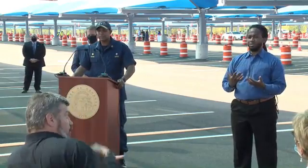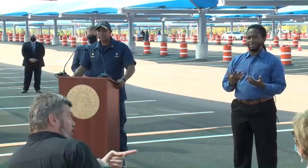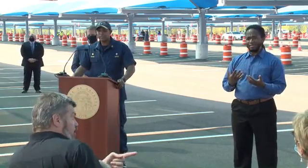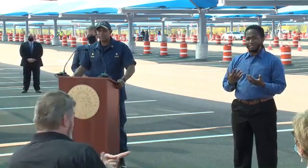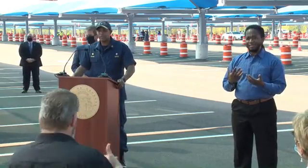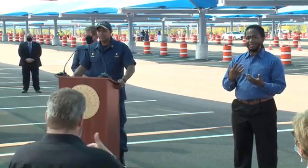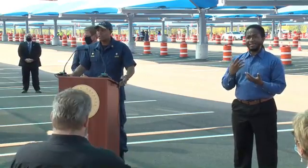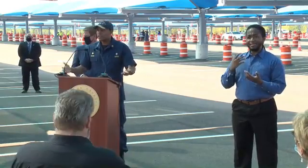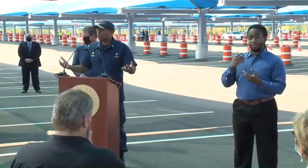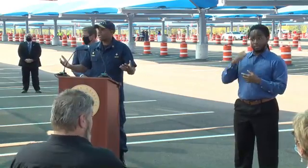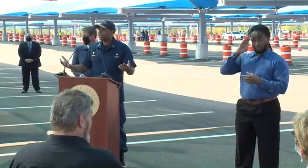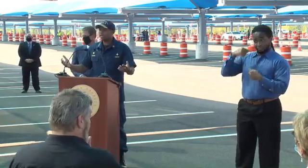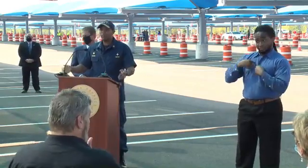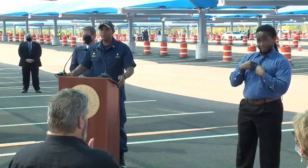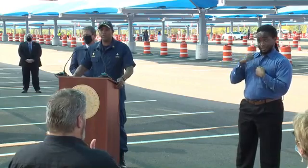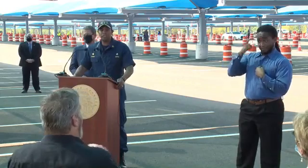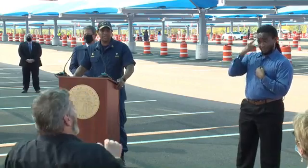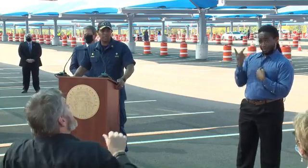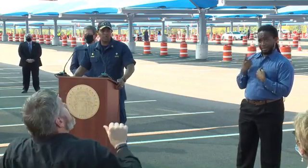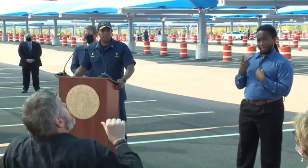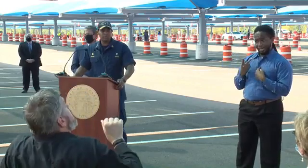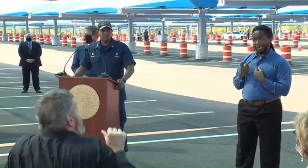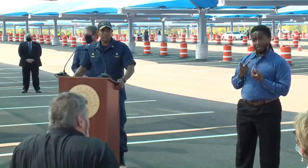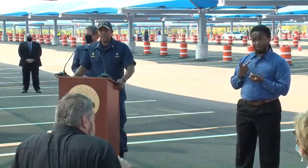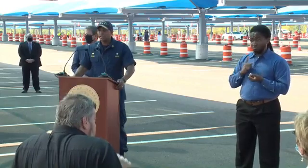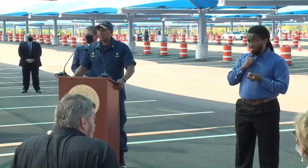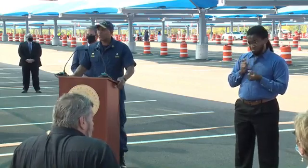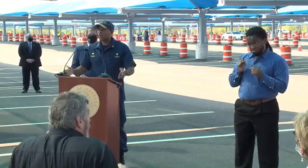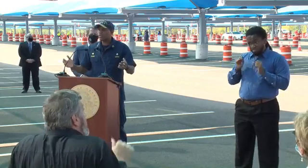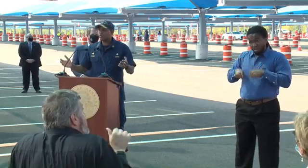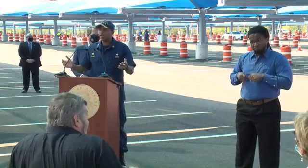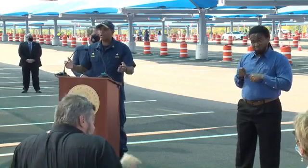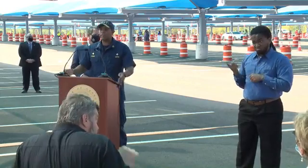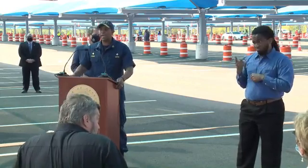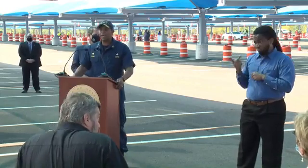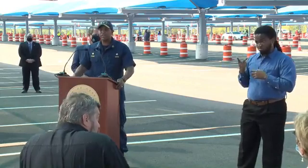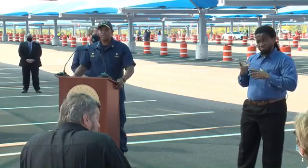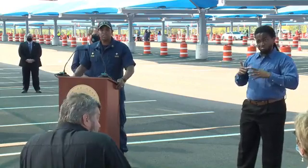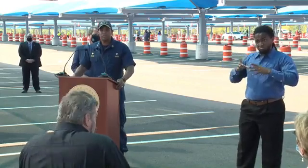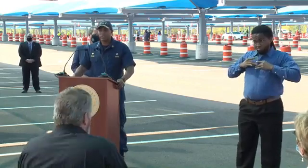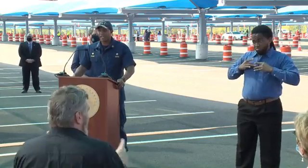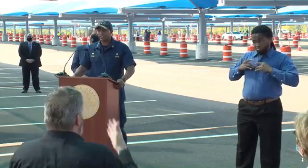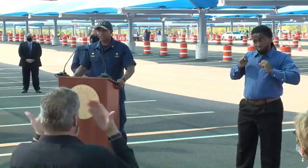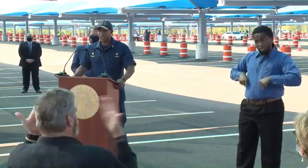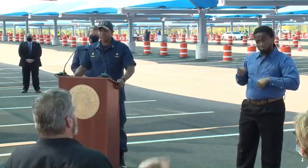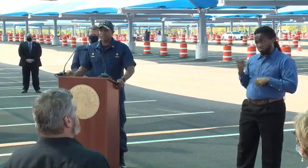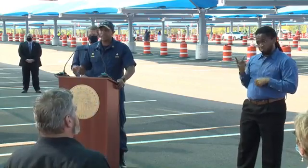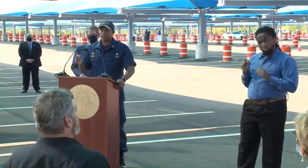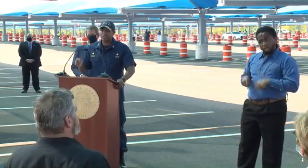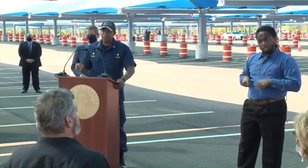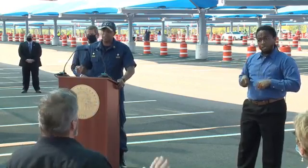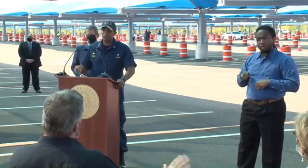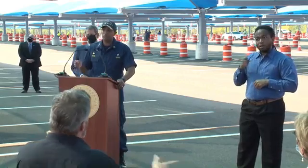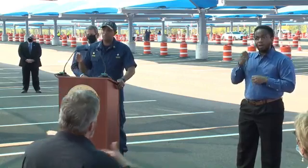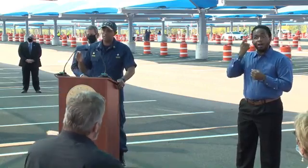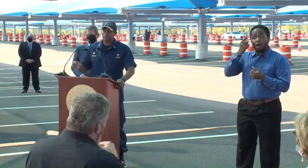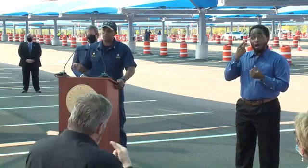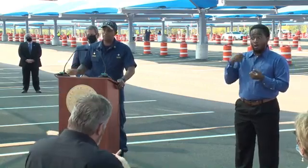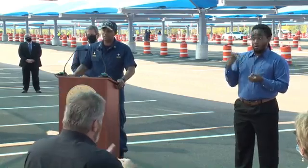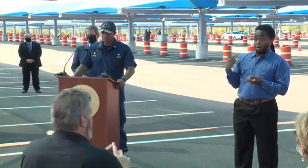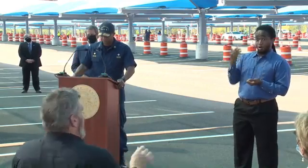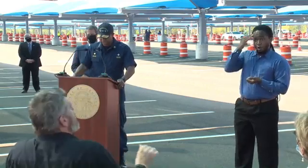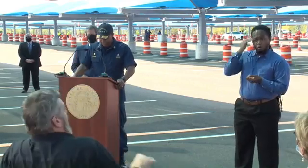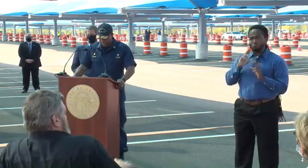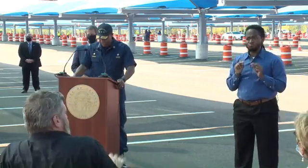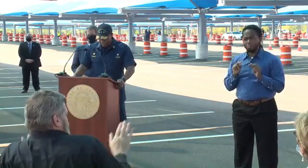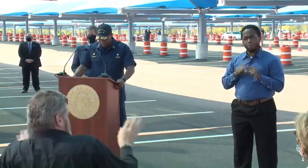it. You can't tell from looking at someone. It's why we wear a mask to protect each other, and if we do that, we will slow